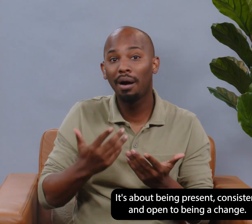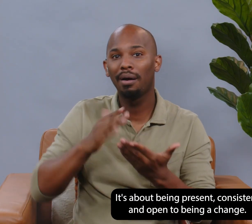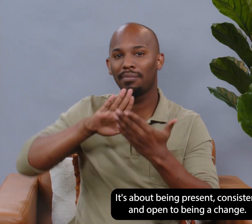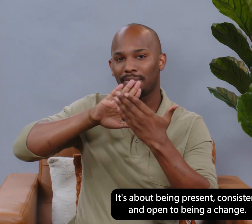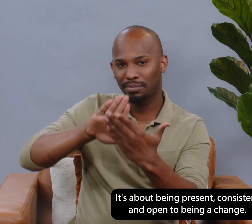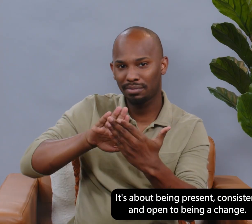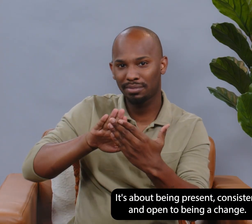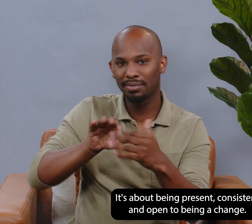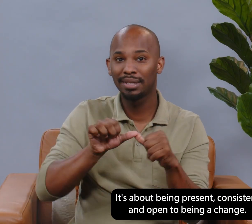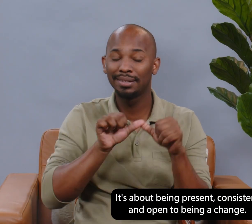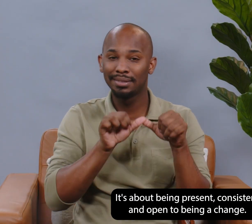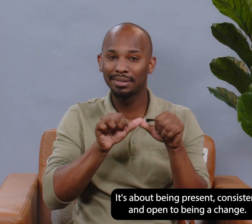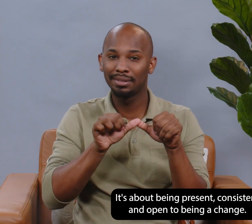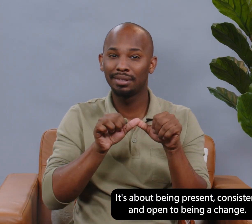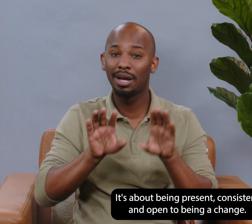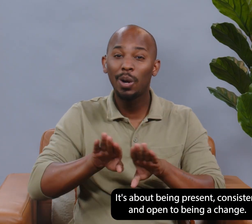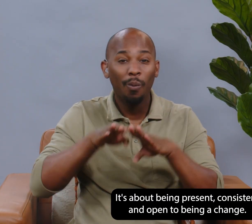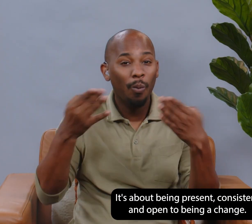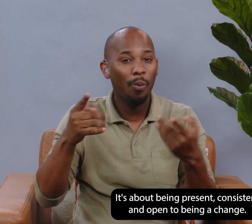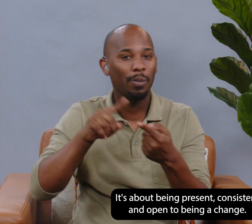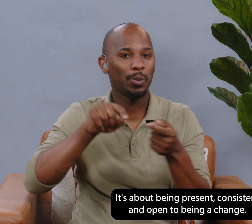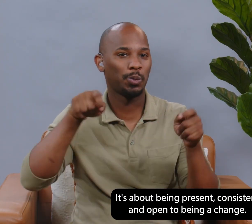present, consistent, and open to being changed.